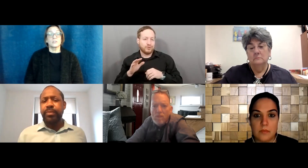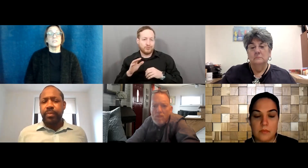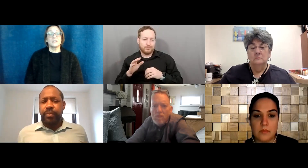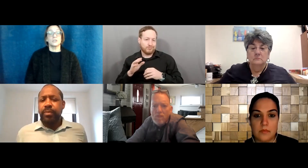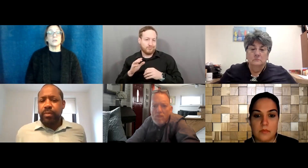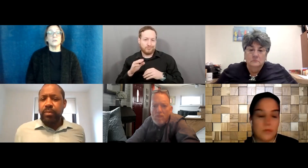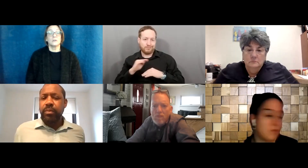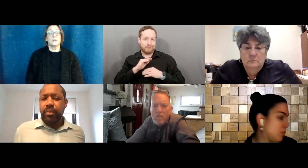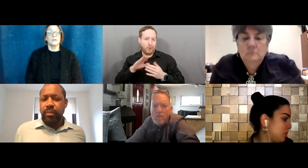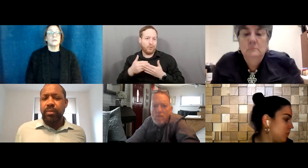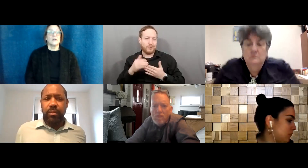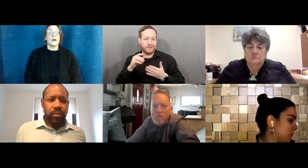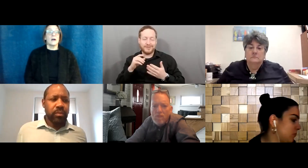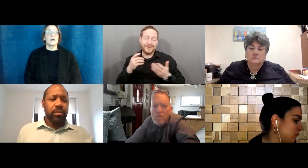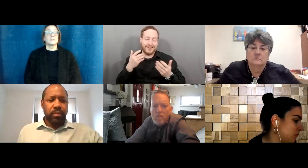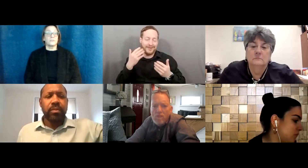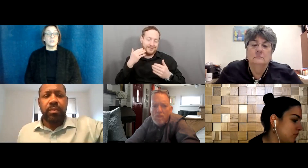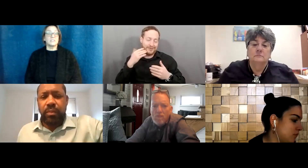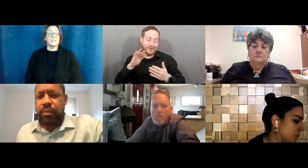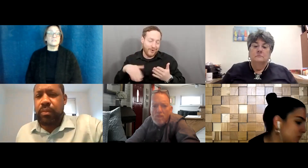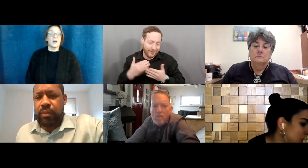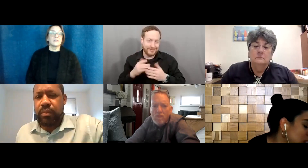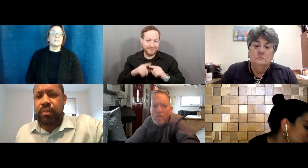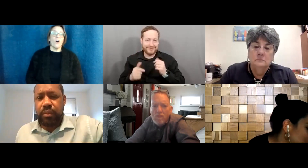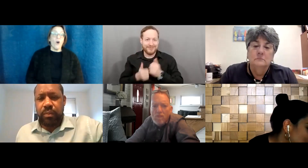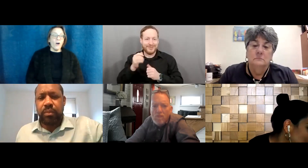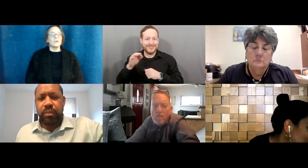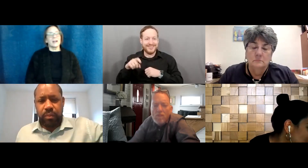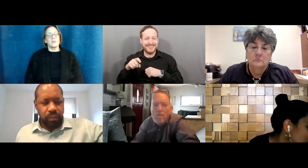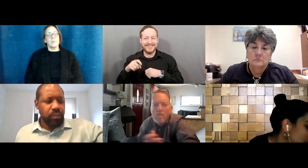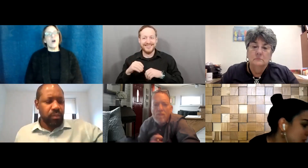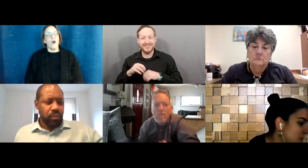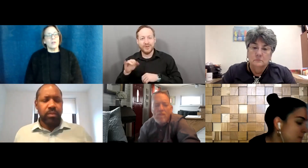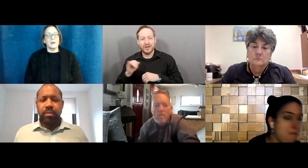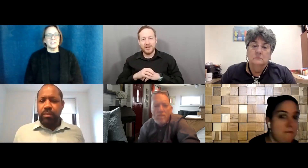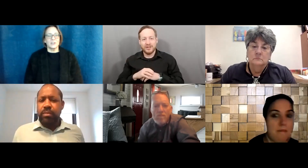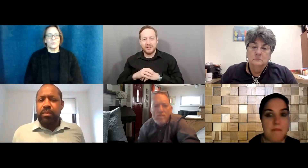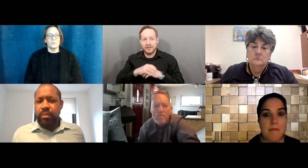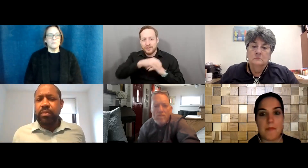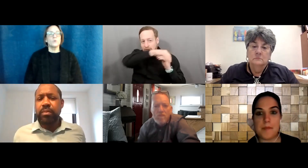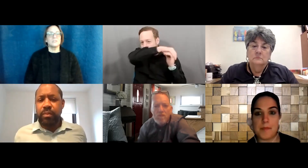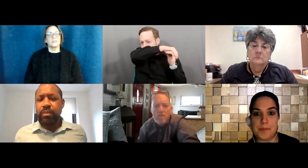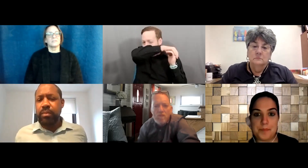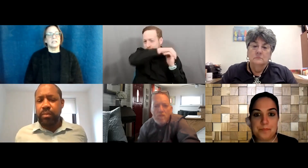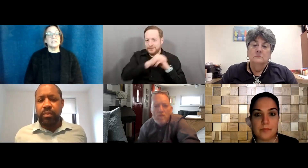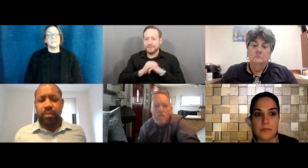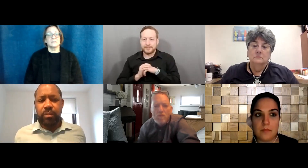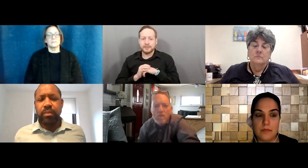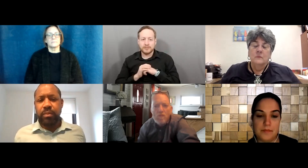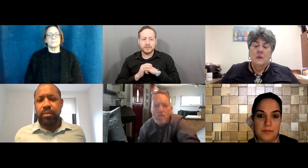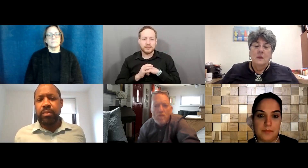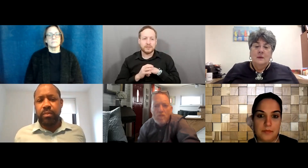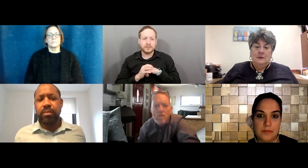bigger organization to fully satisfy all, well, I don't know about all, but most of the